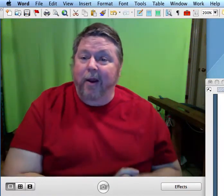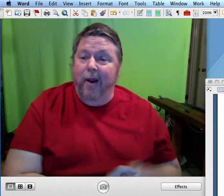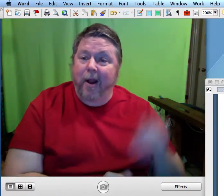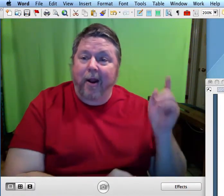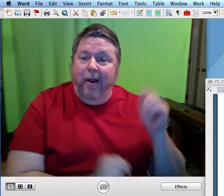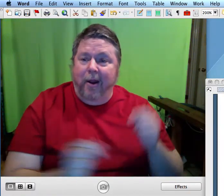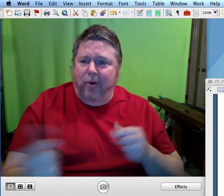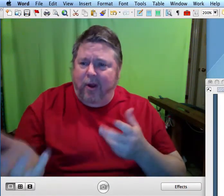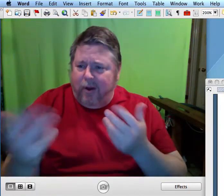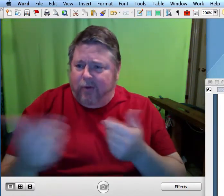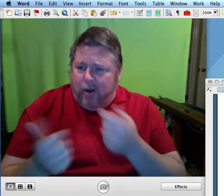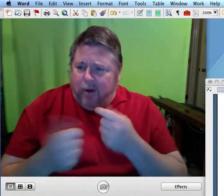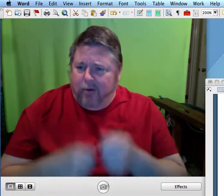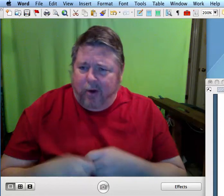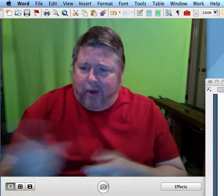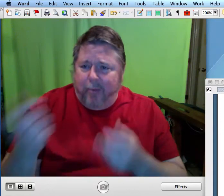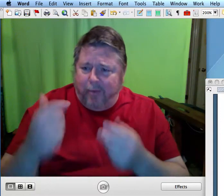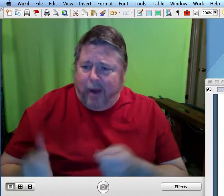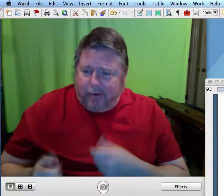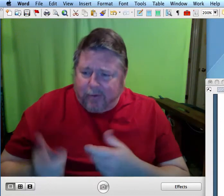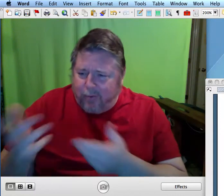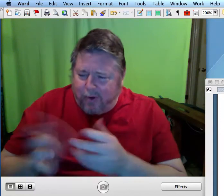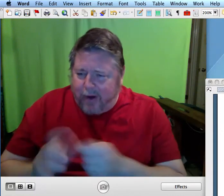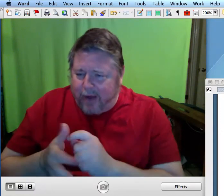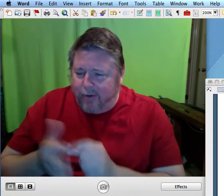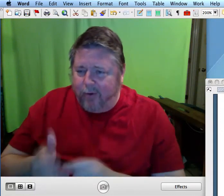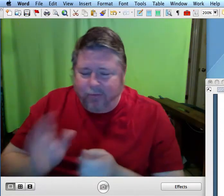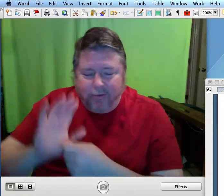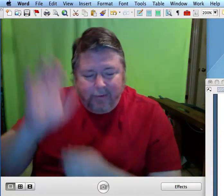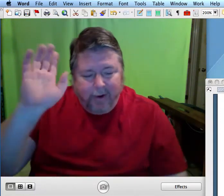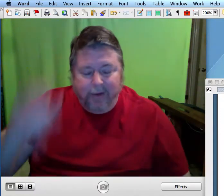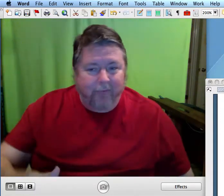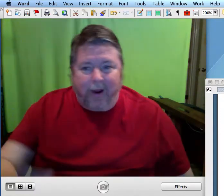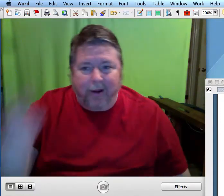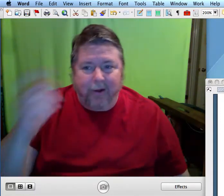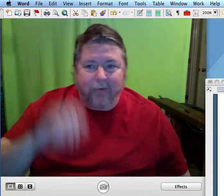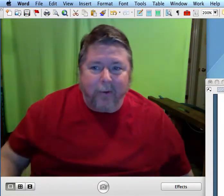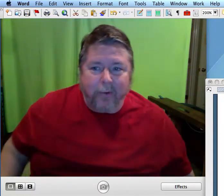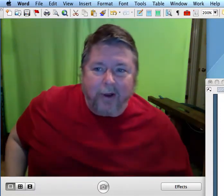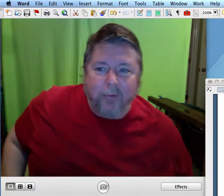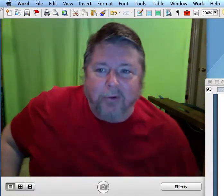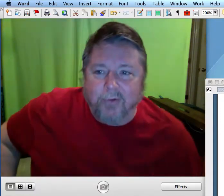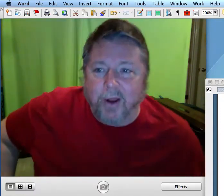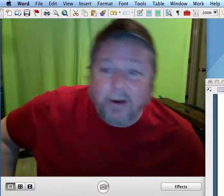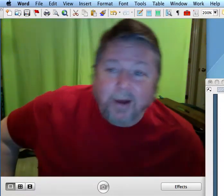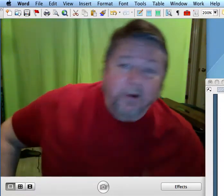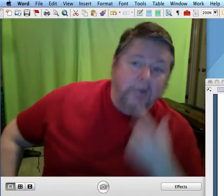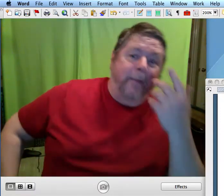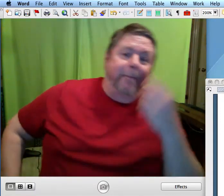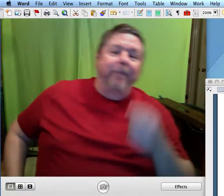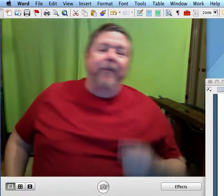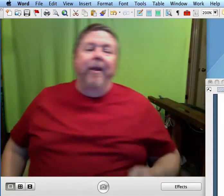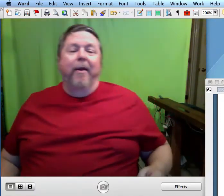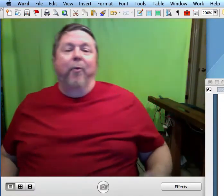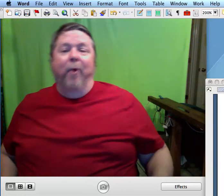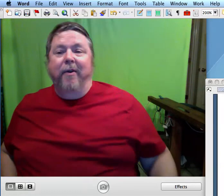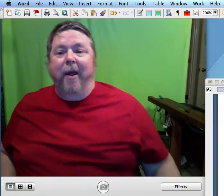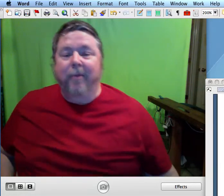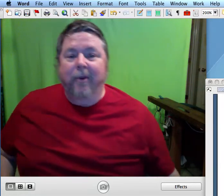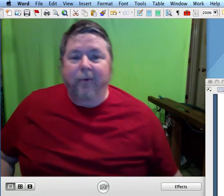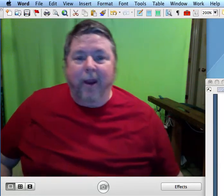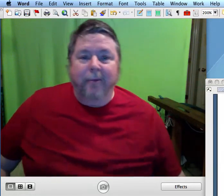second, and then you can just, keep asking what you got. Finally you figured out what the deaf person said, and then you can say it